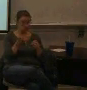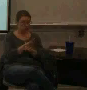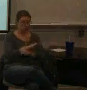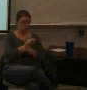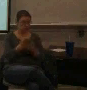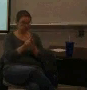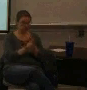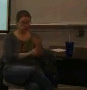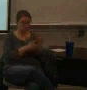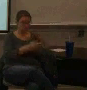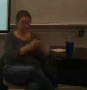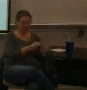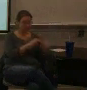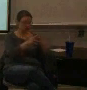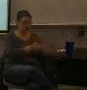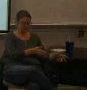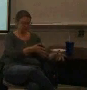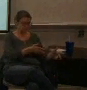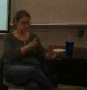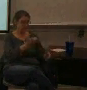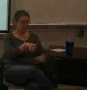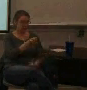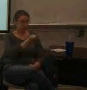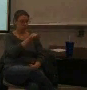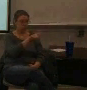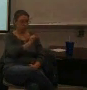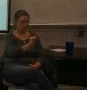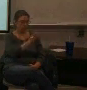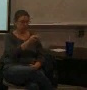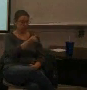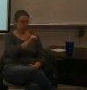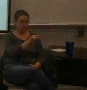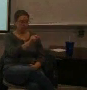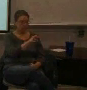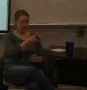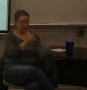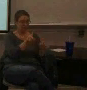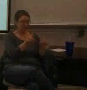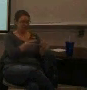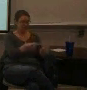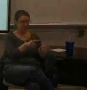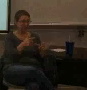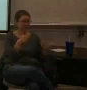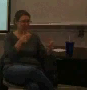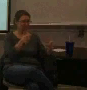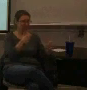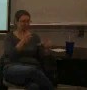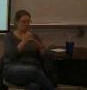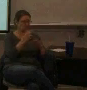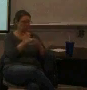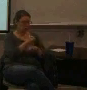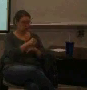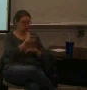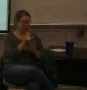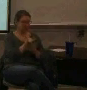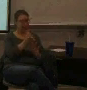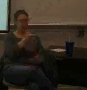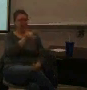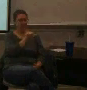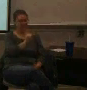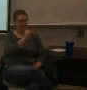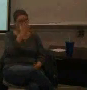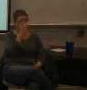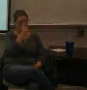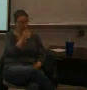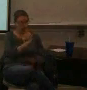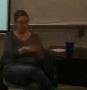completely disappeared and left the salt. So that's the Bonneville Salt Flats where they test the high-speed cars and all that kind of stuff. It's that flat because it was the bottom